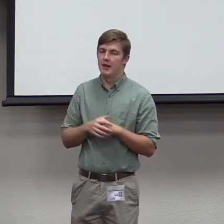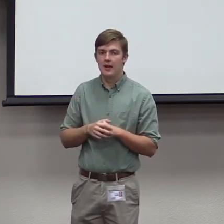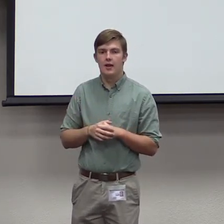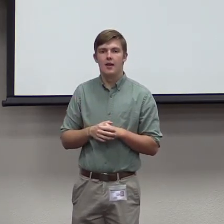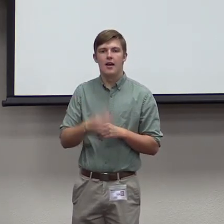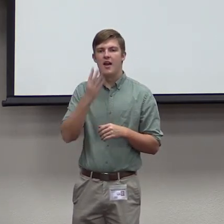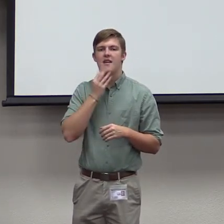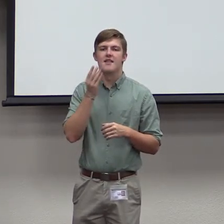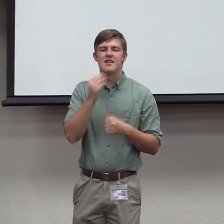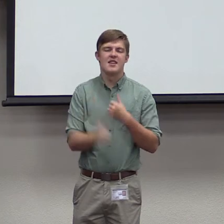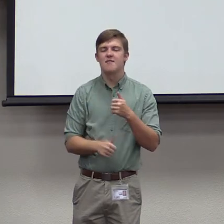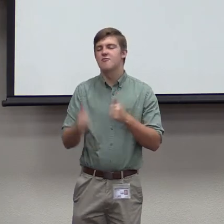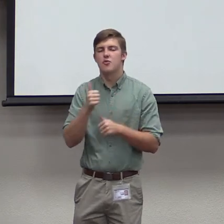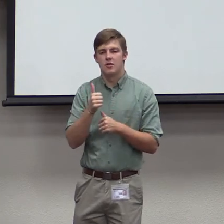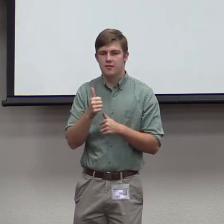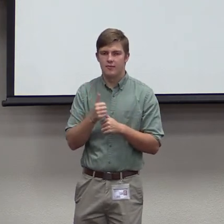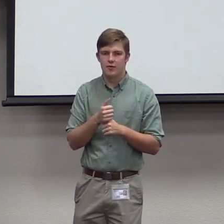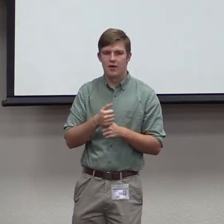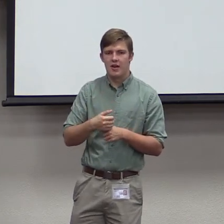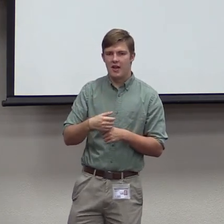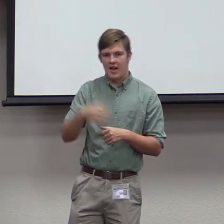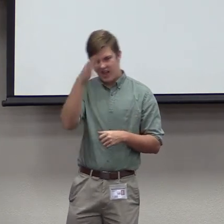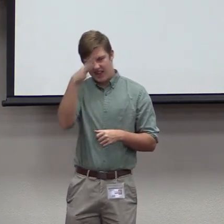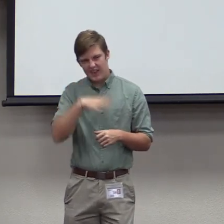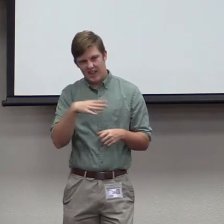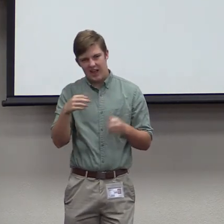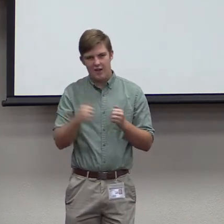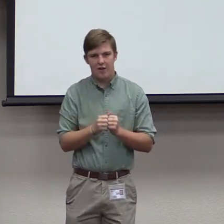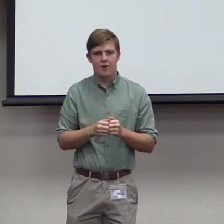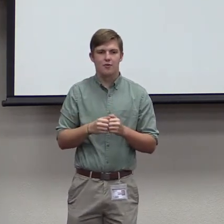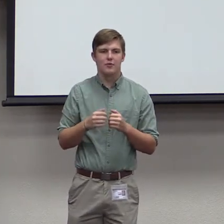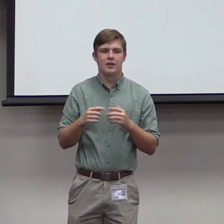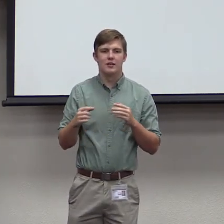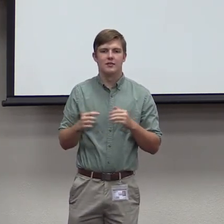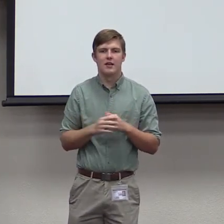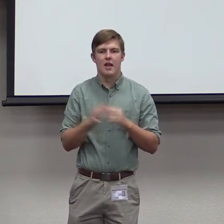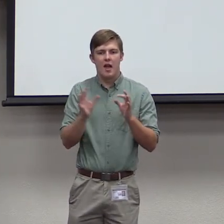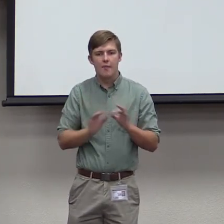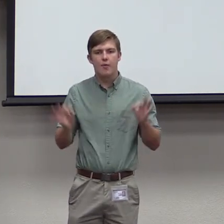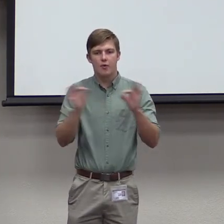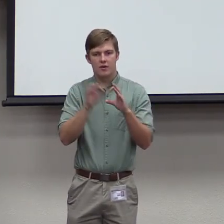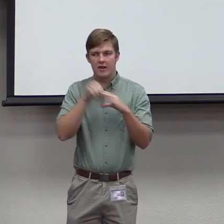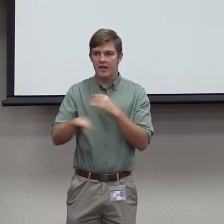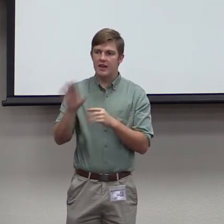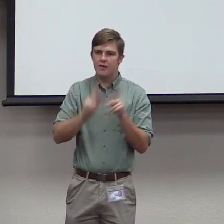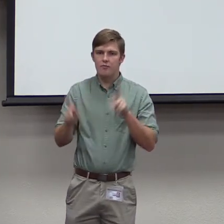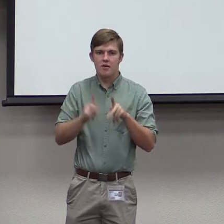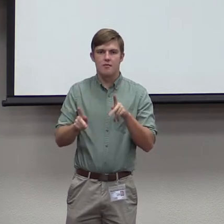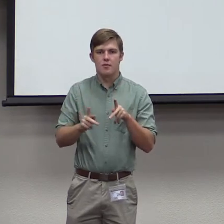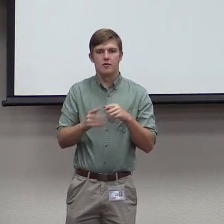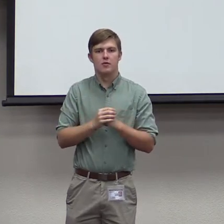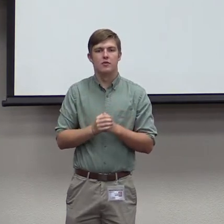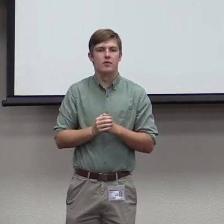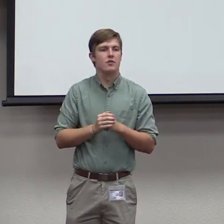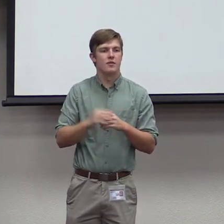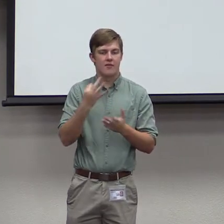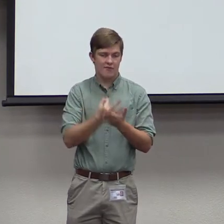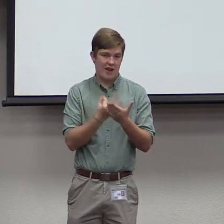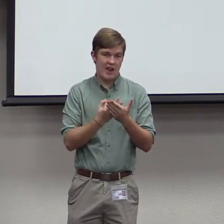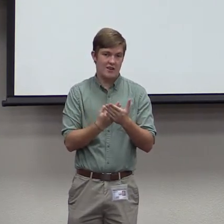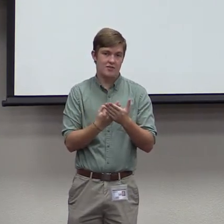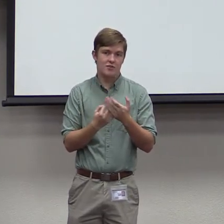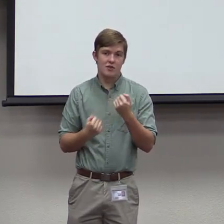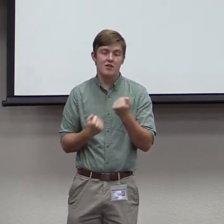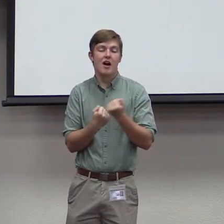Hebrew of Hebrews, a guy with prominence of his own people, a guy that's financially backed to